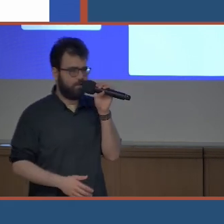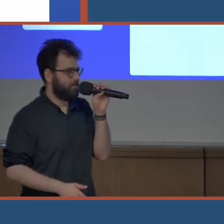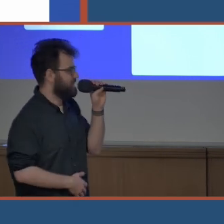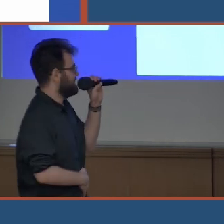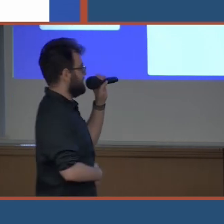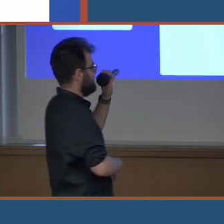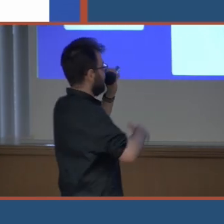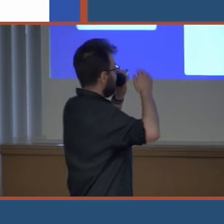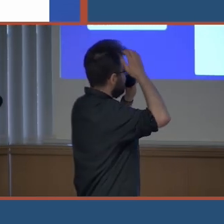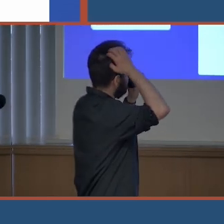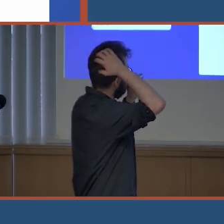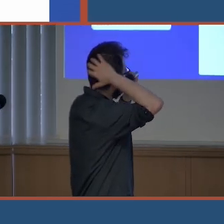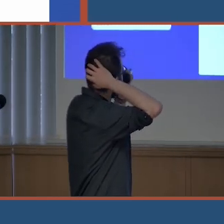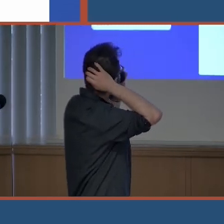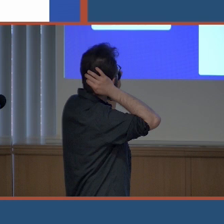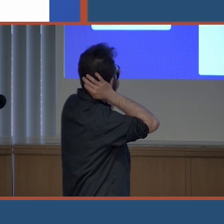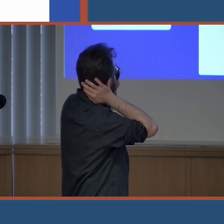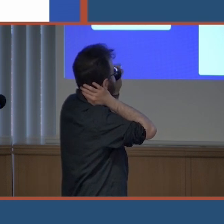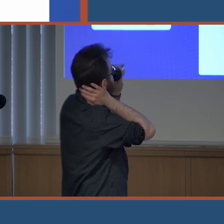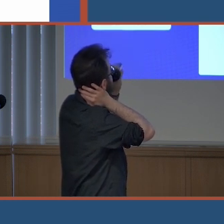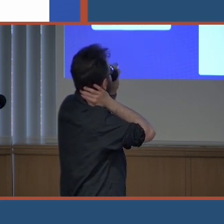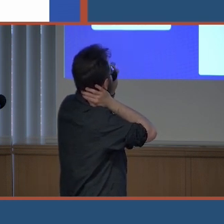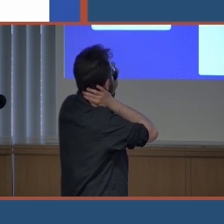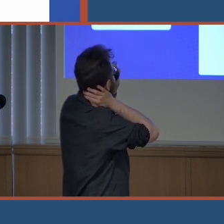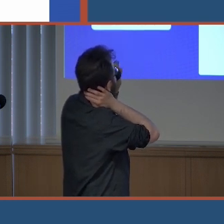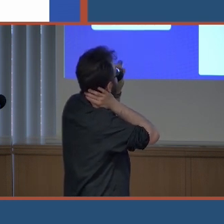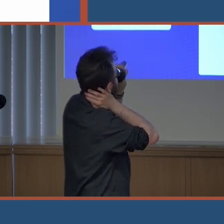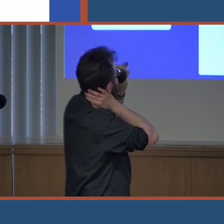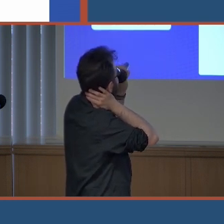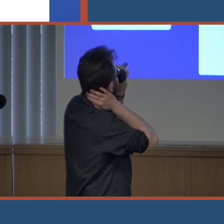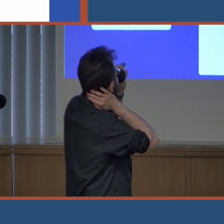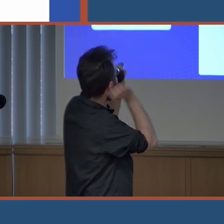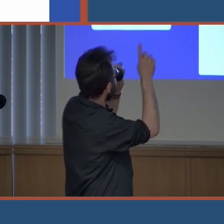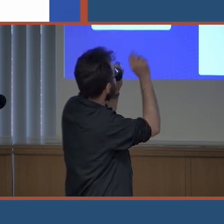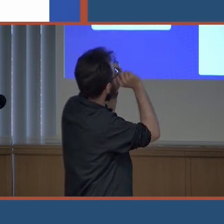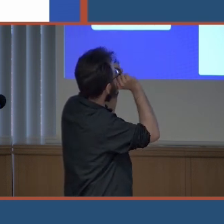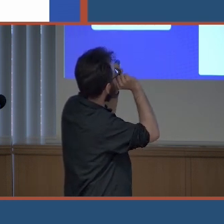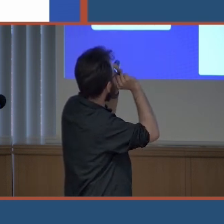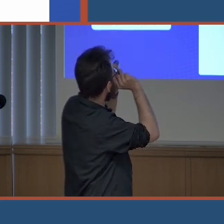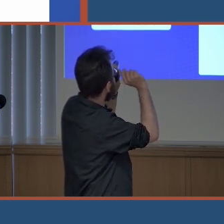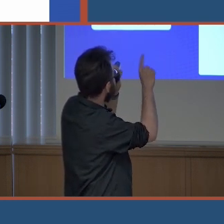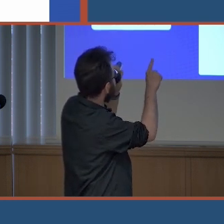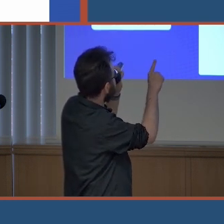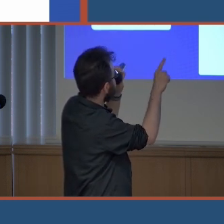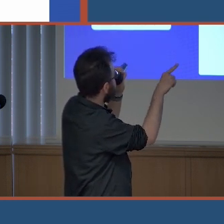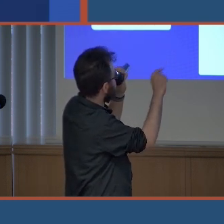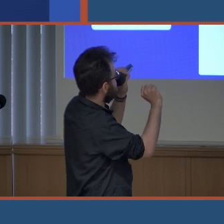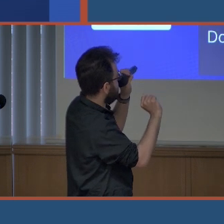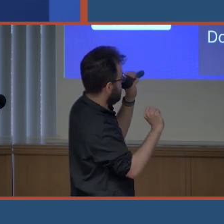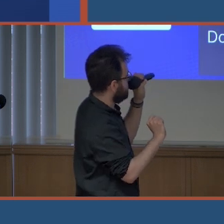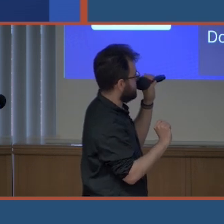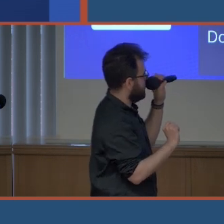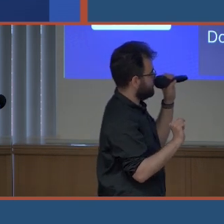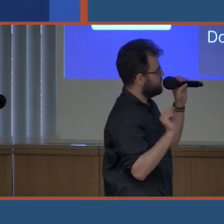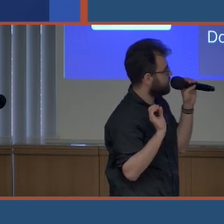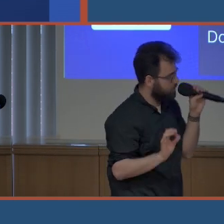spoken languages in this regard. That question was already there. Do you have an experience with